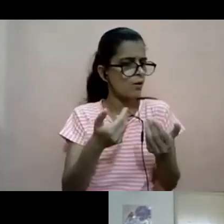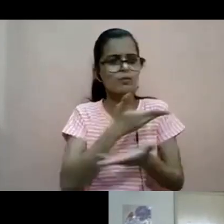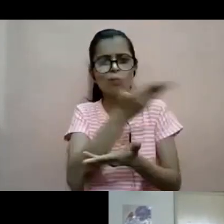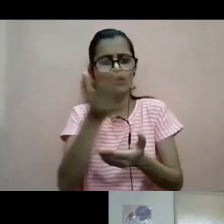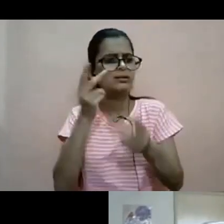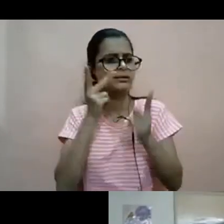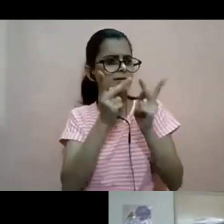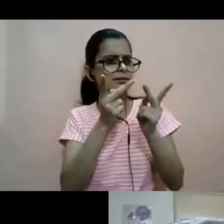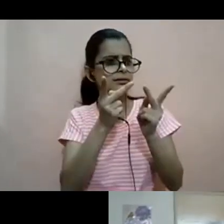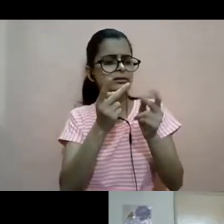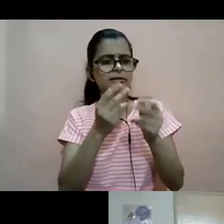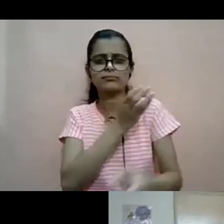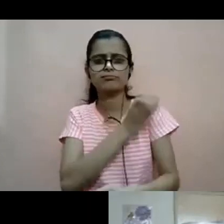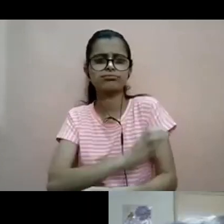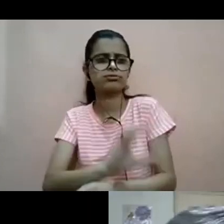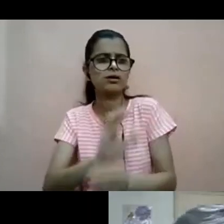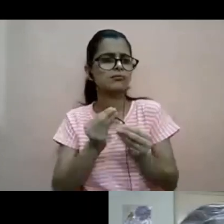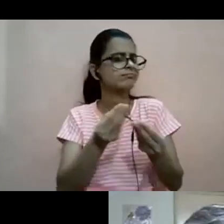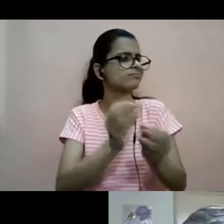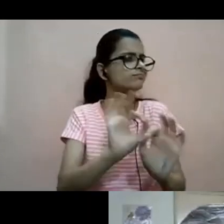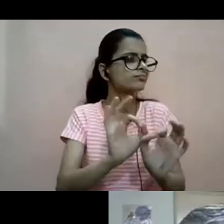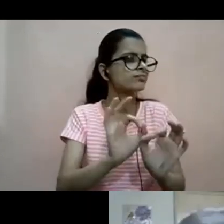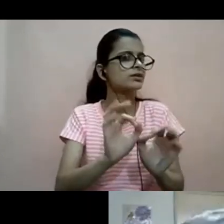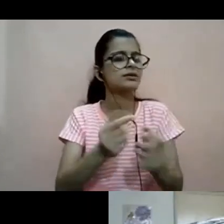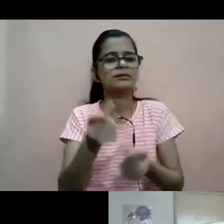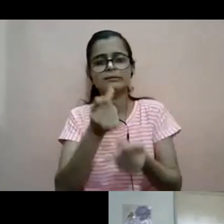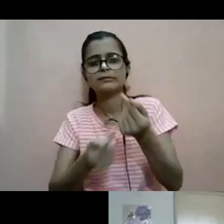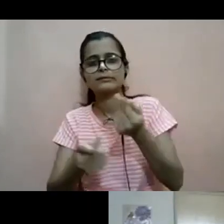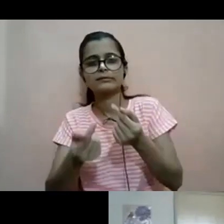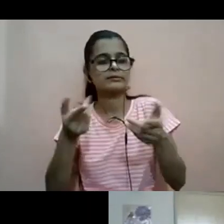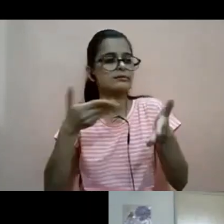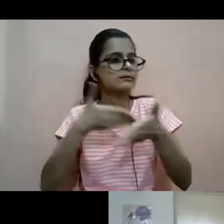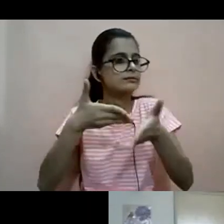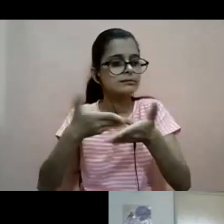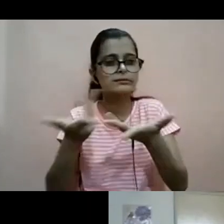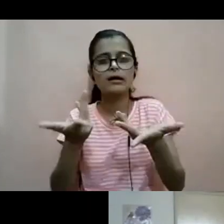disempowerment, political resistance, things of that kind.